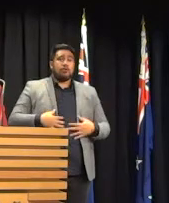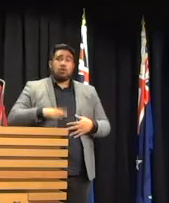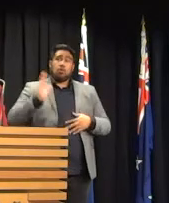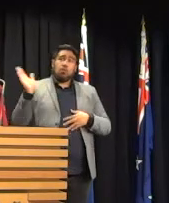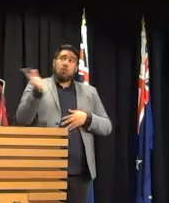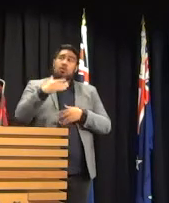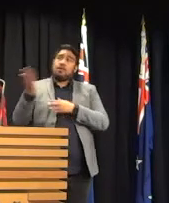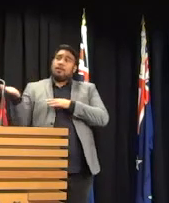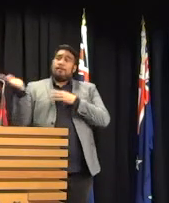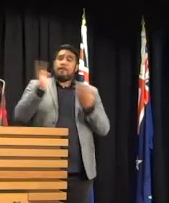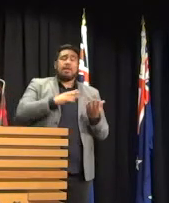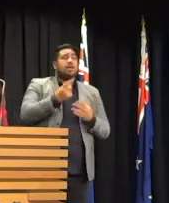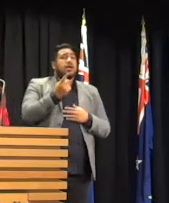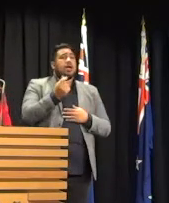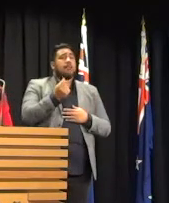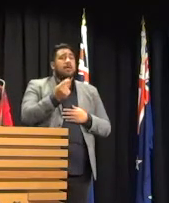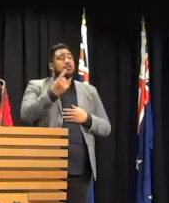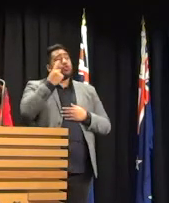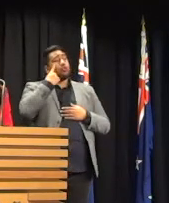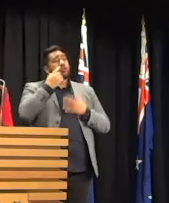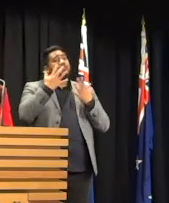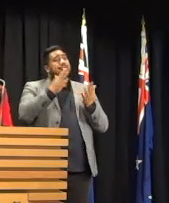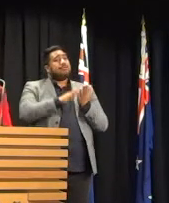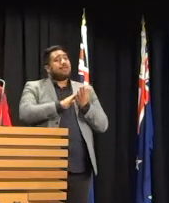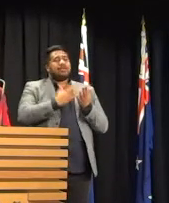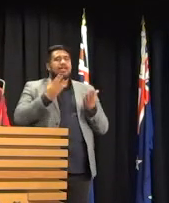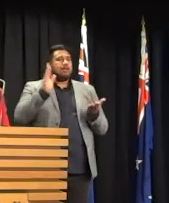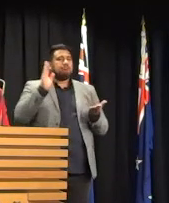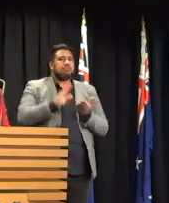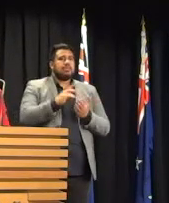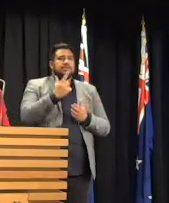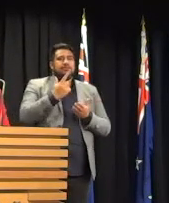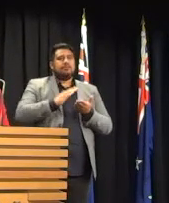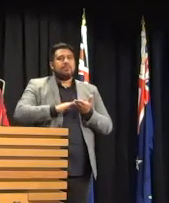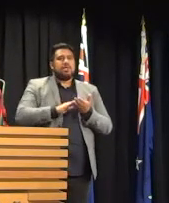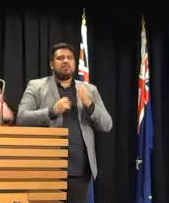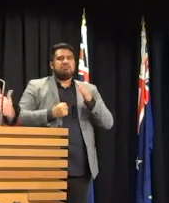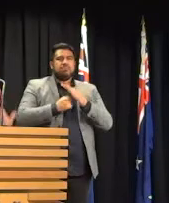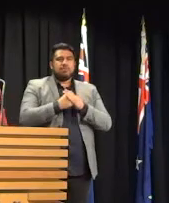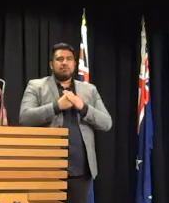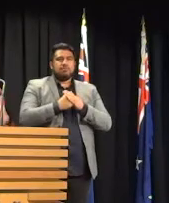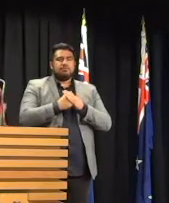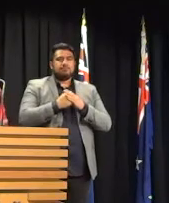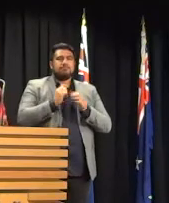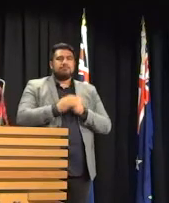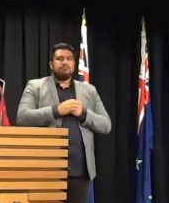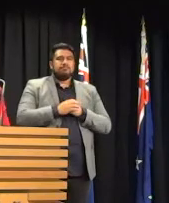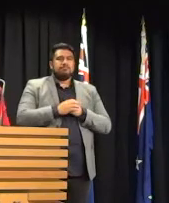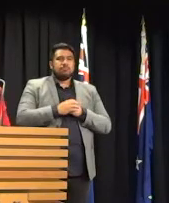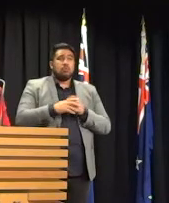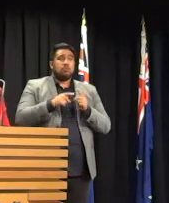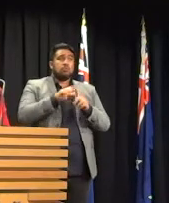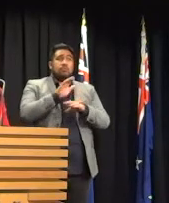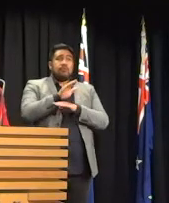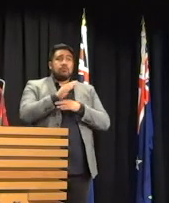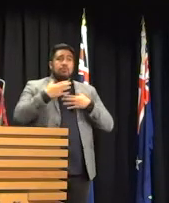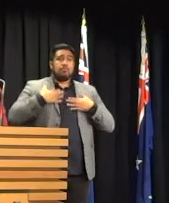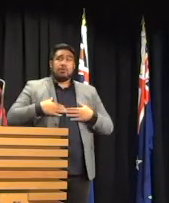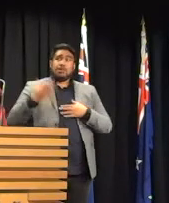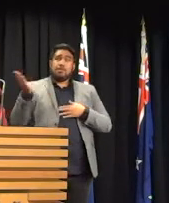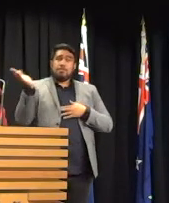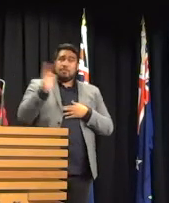originally expected to be 10 million, but is now estimated to cost no more than 7. And it will include in the future